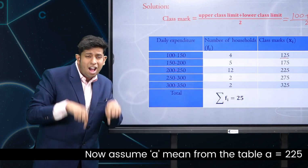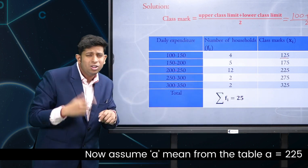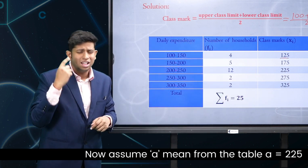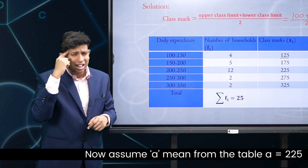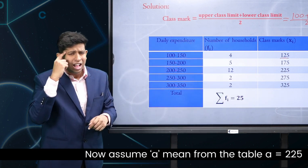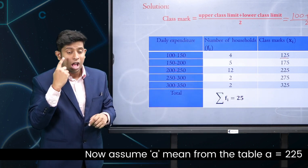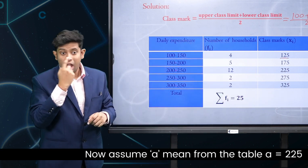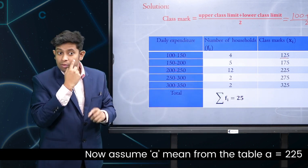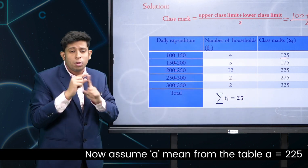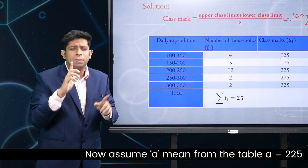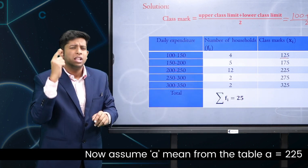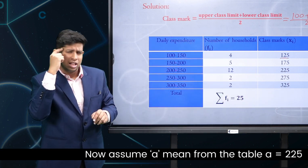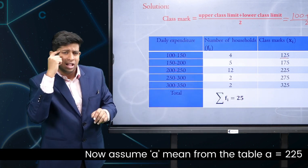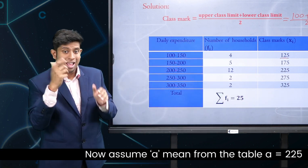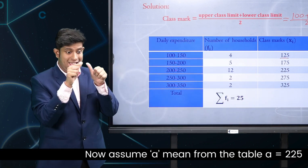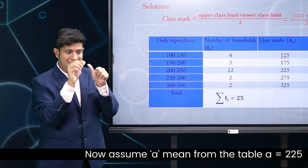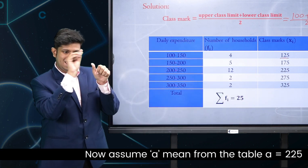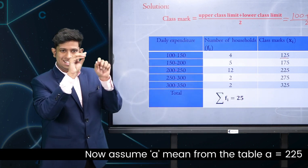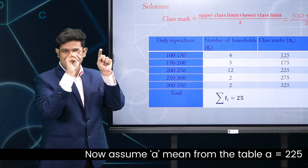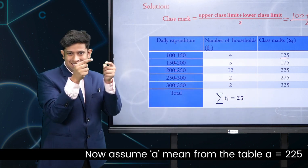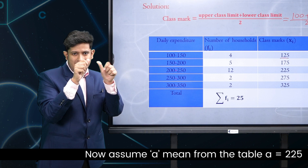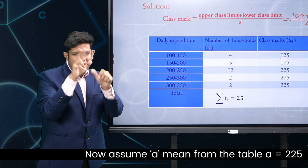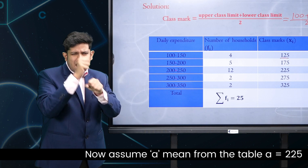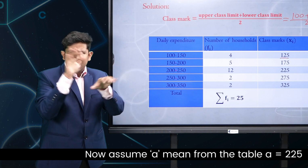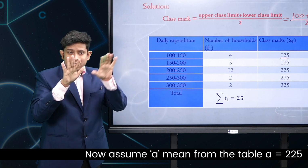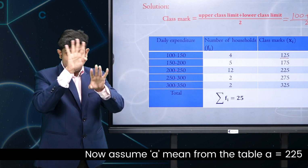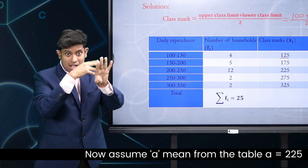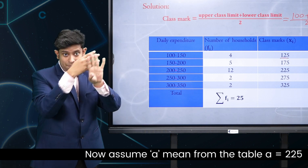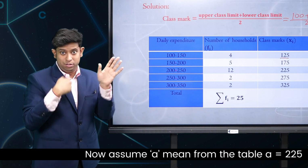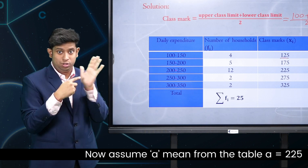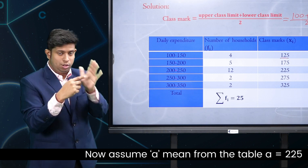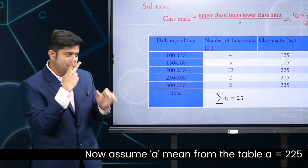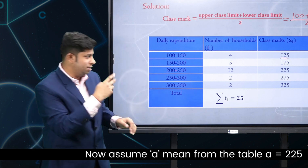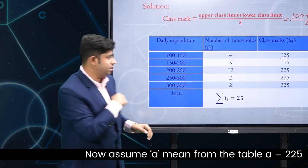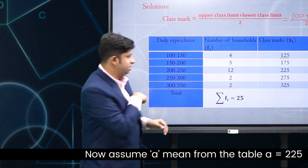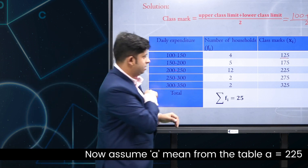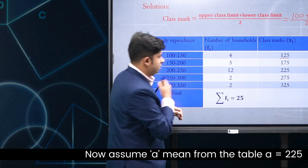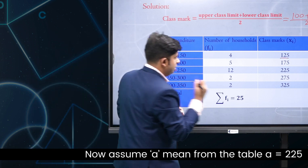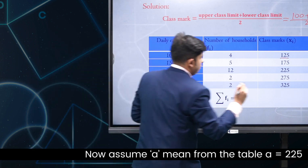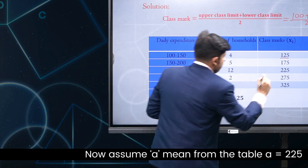Now assume A mean from the table, that is A is equal to